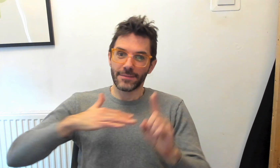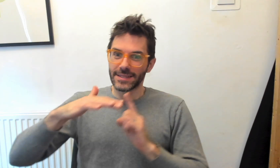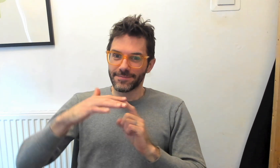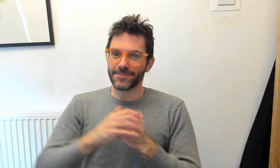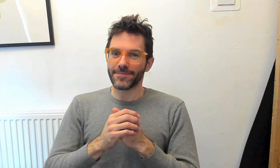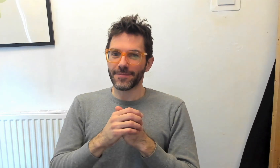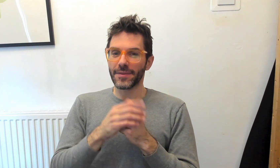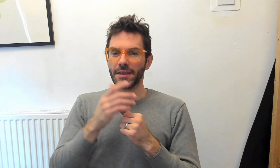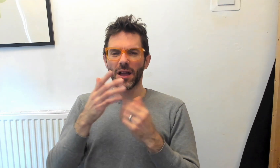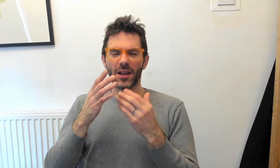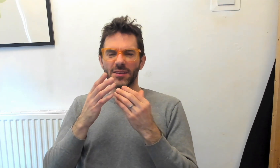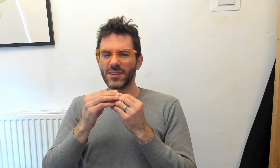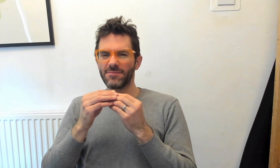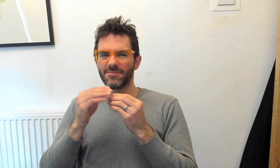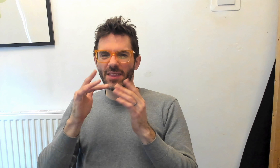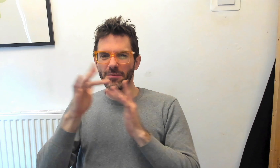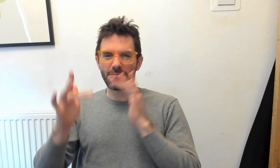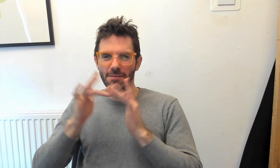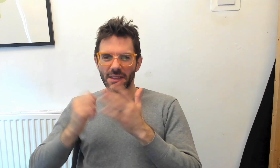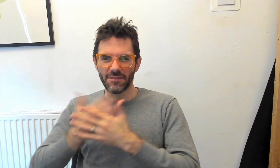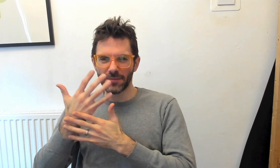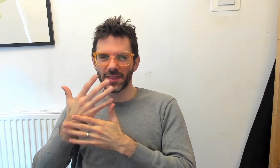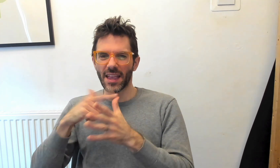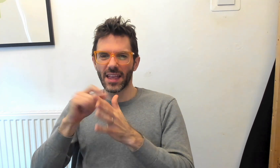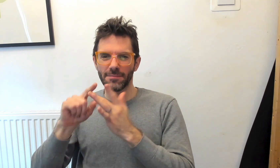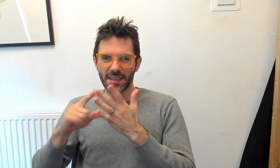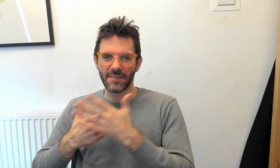Now, dev environment, web development, API development.